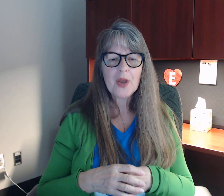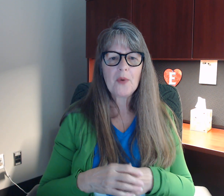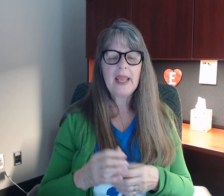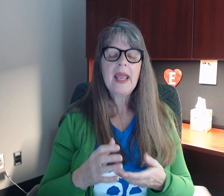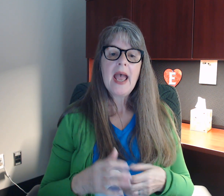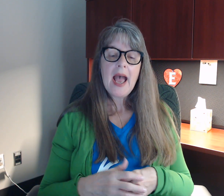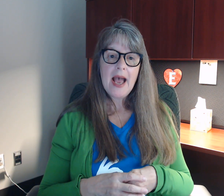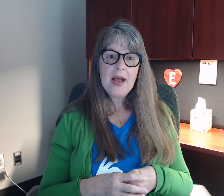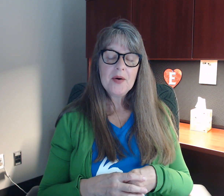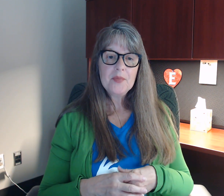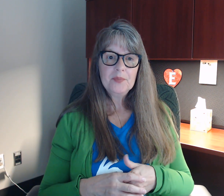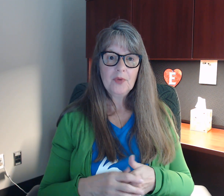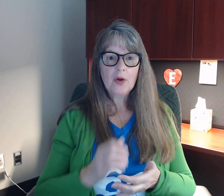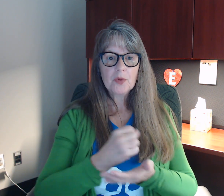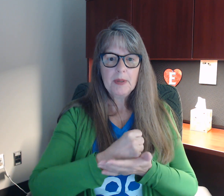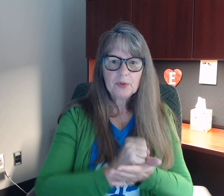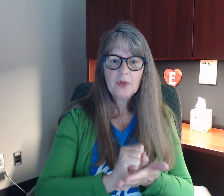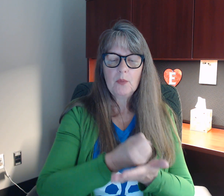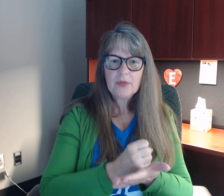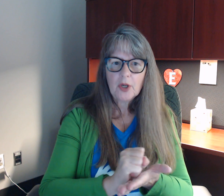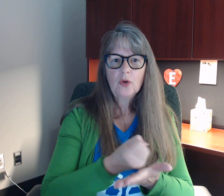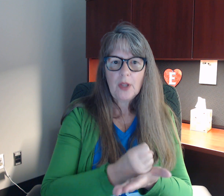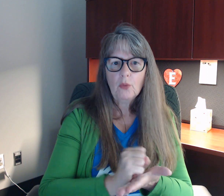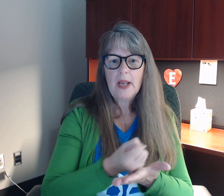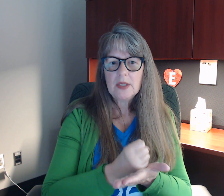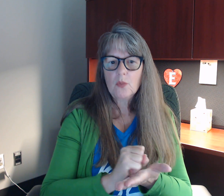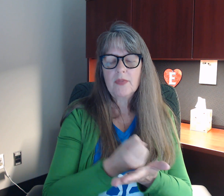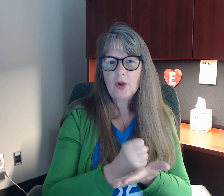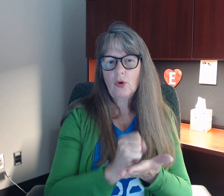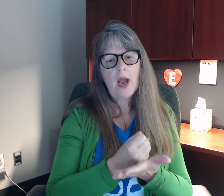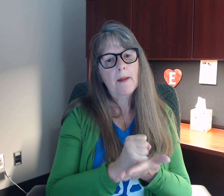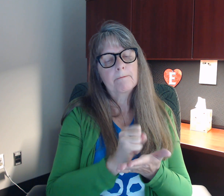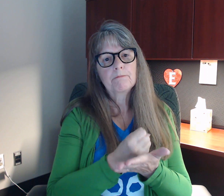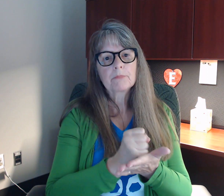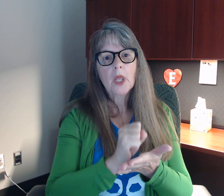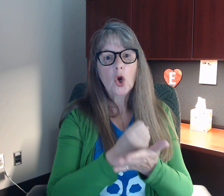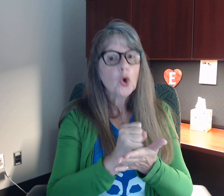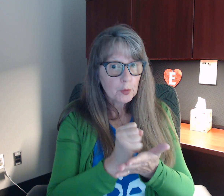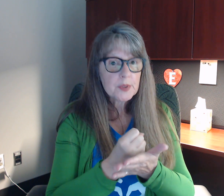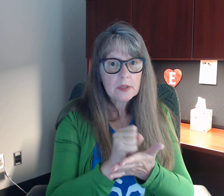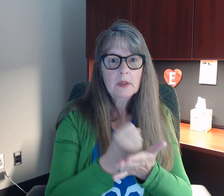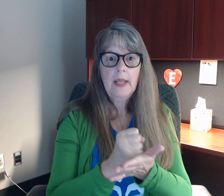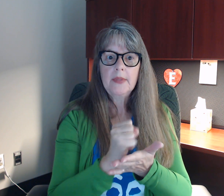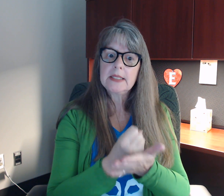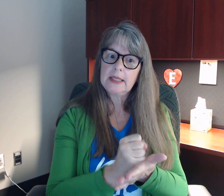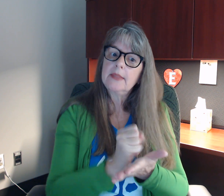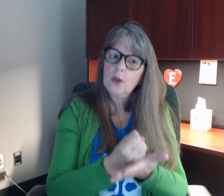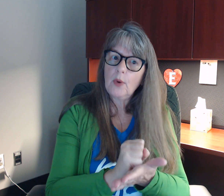way. Also, people do that with they grind it with their herbs and things like that. They grind